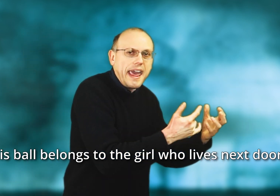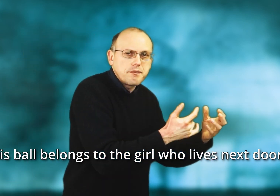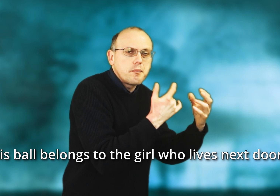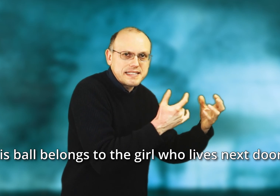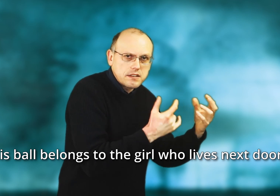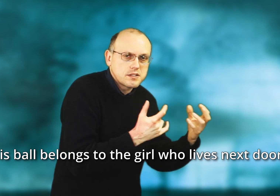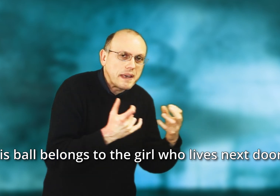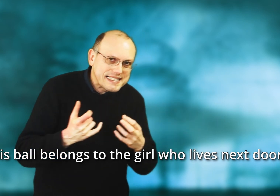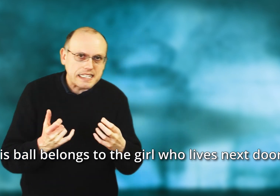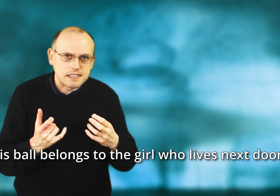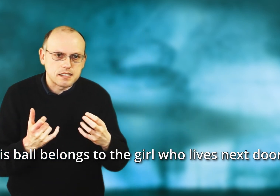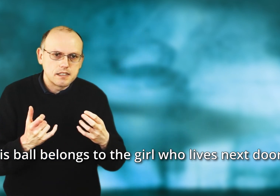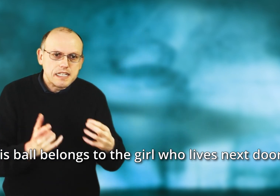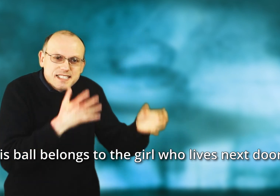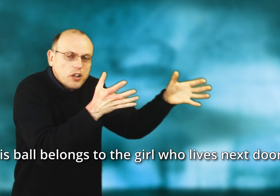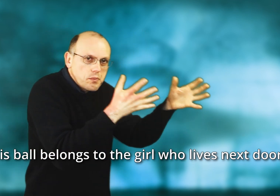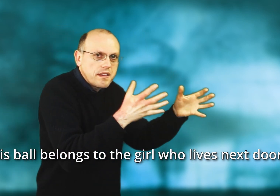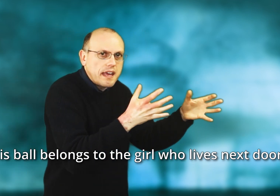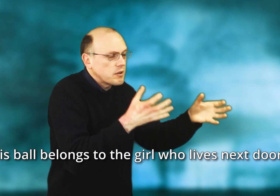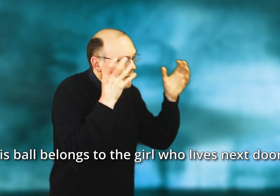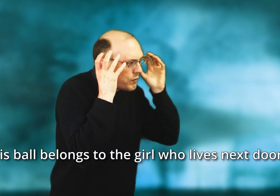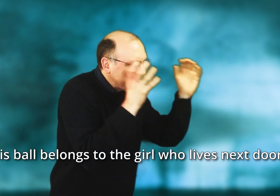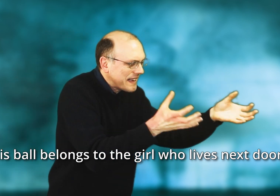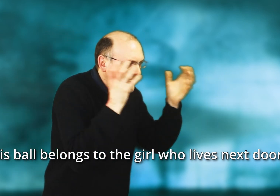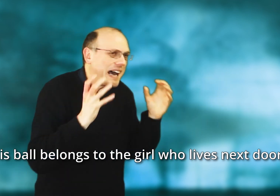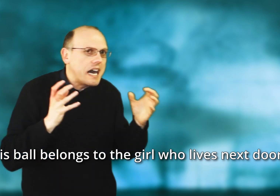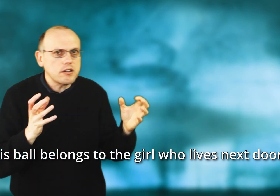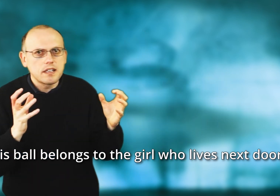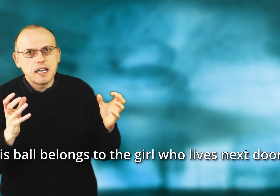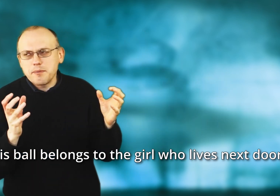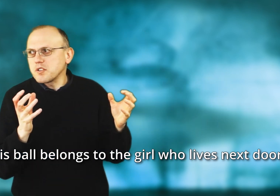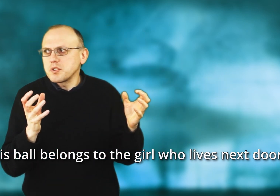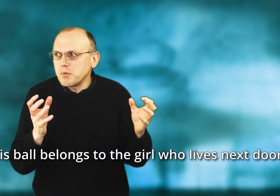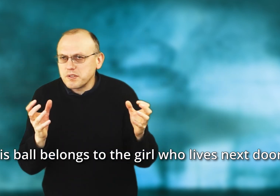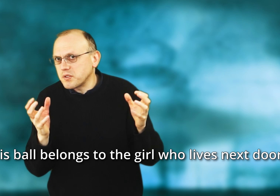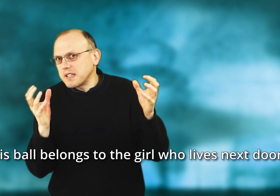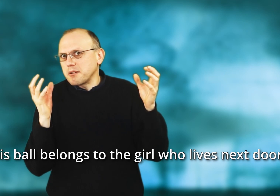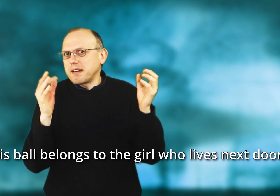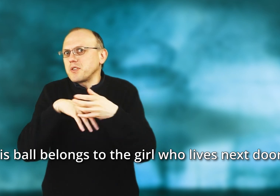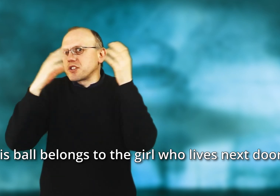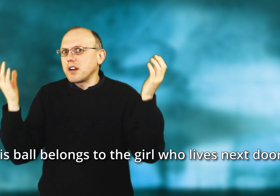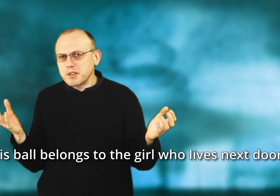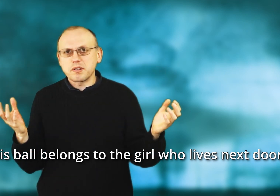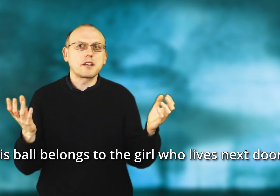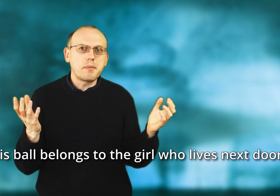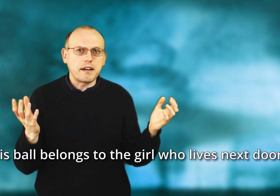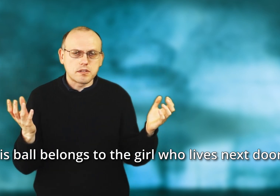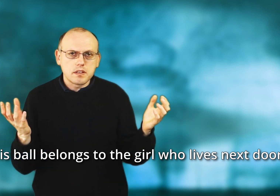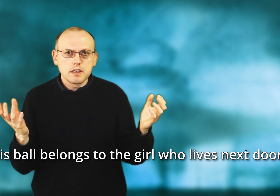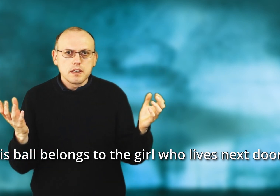my sentence to make sense. It's got to be there, because when I take it out, I'm not sure what you're talking about, which girl we're talking about.